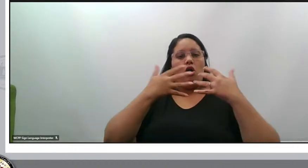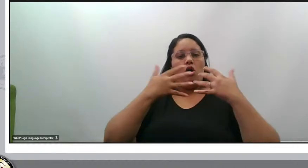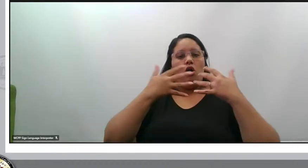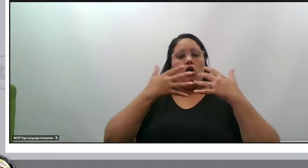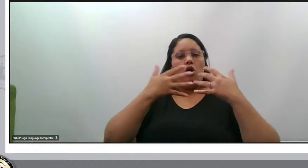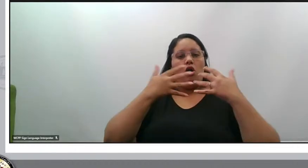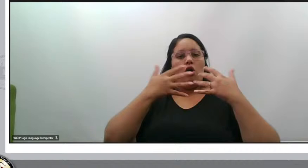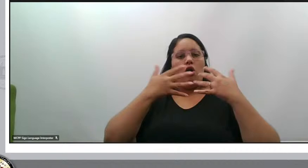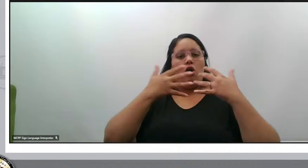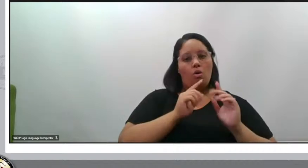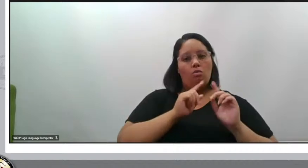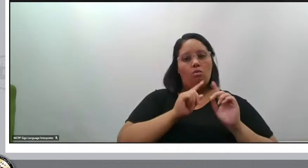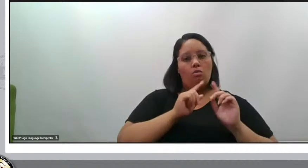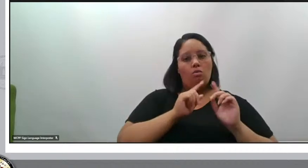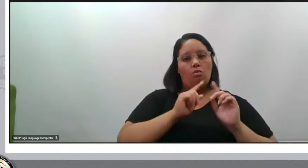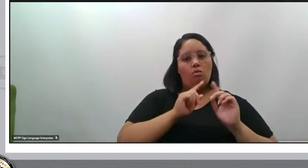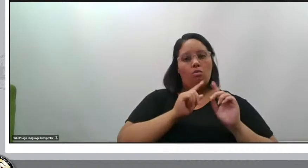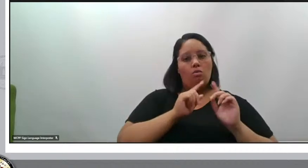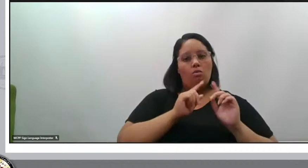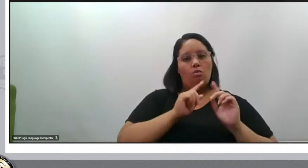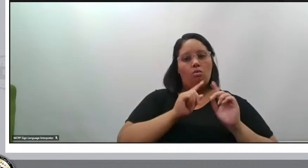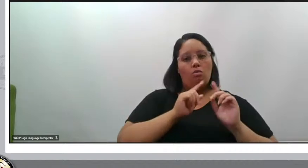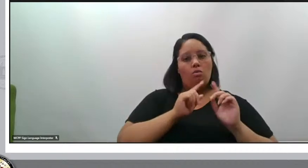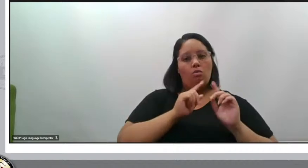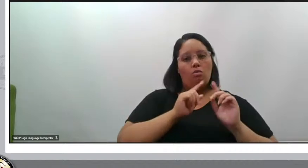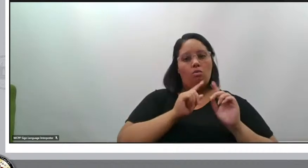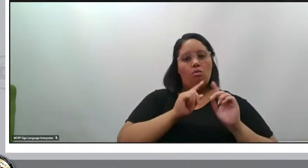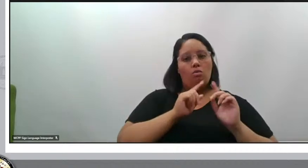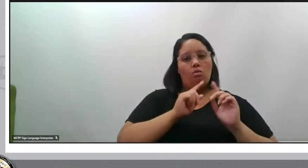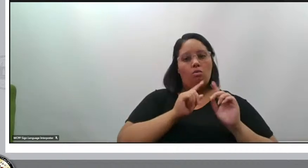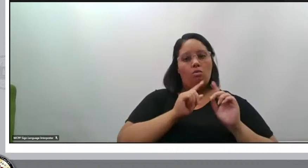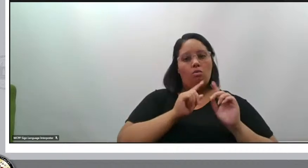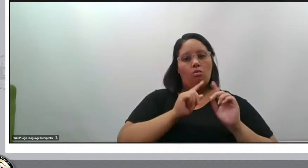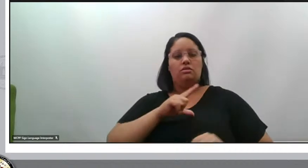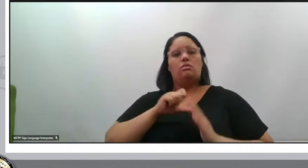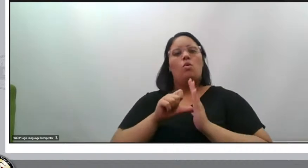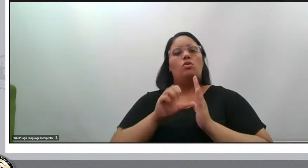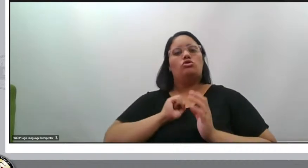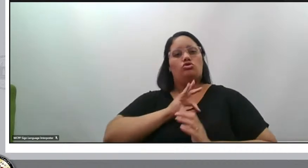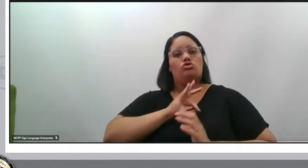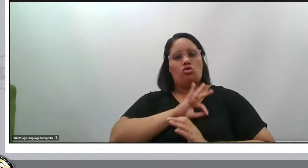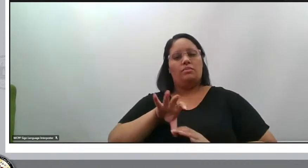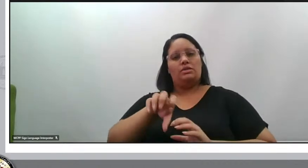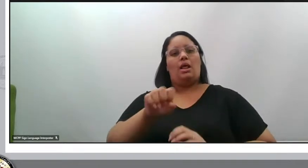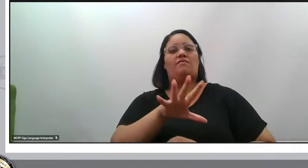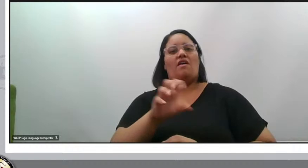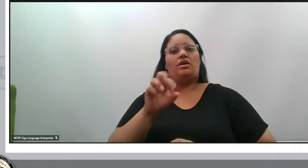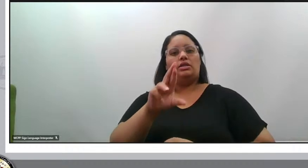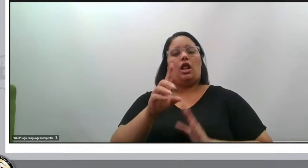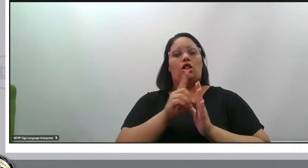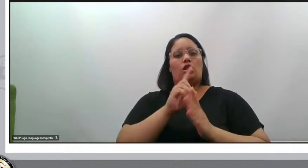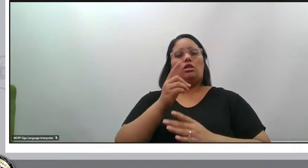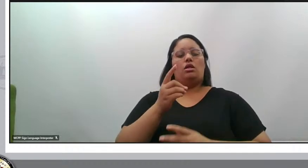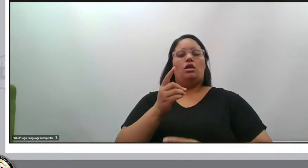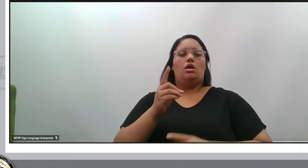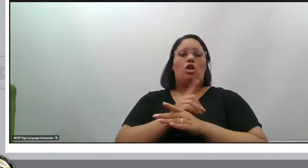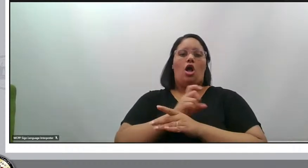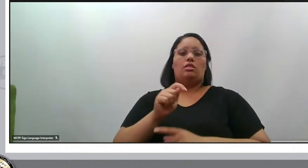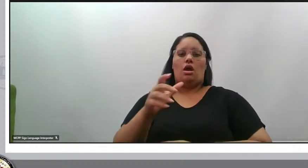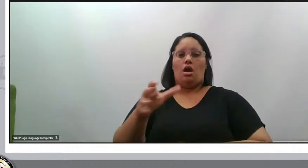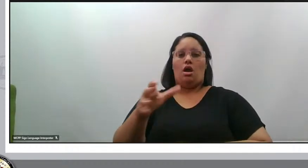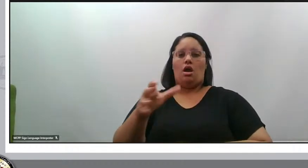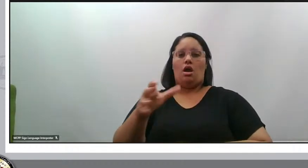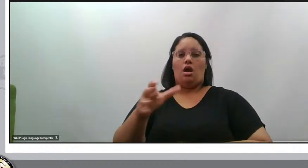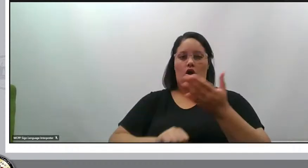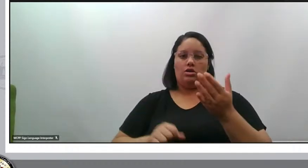home process, and due to that there is a provision for staff to claim a 500 rand data cost, and we have made increased